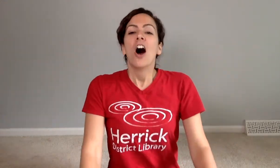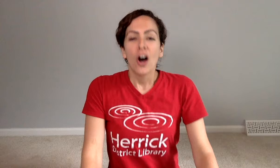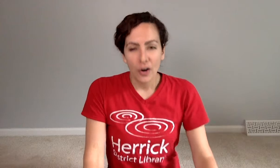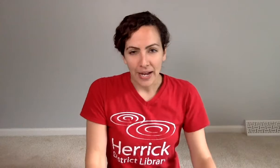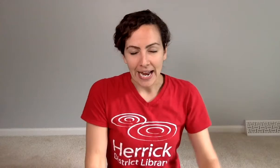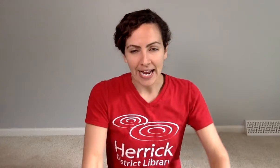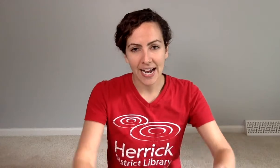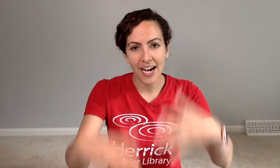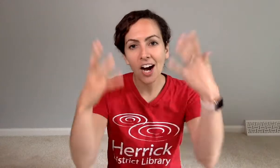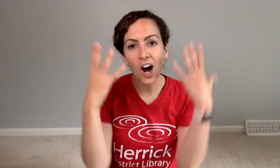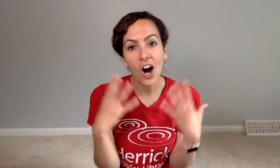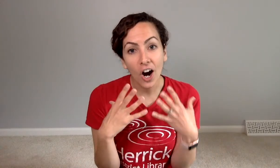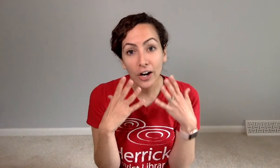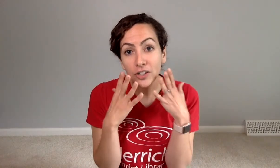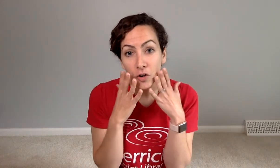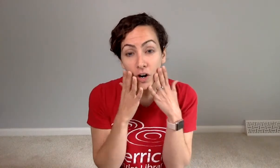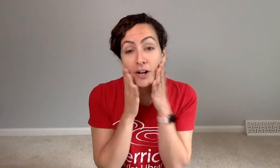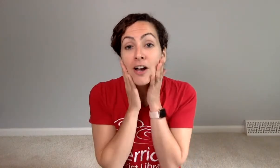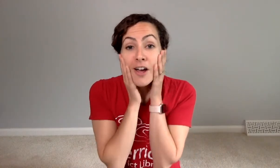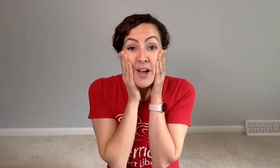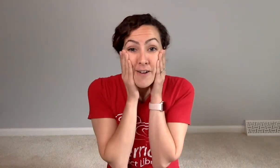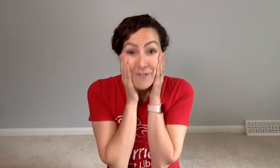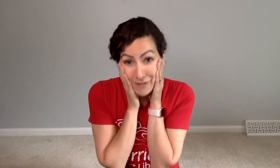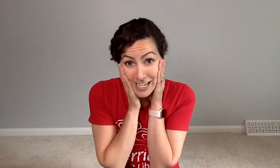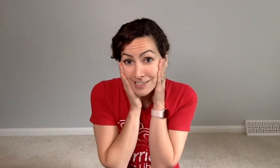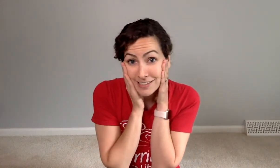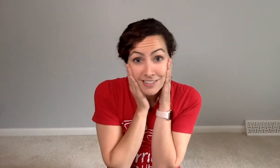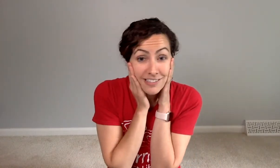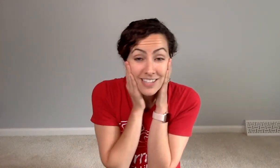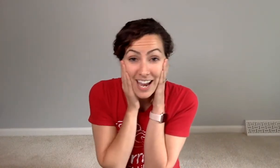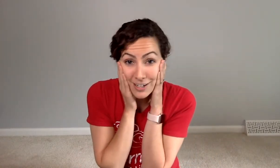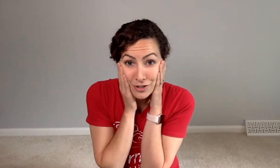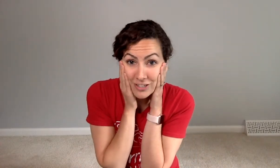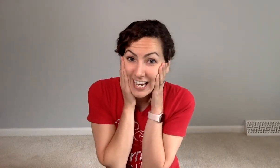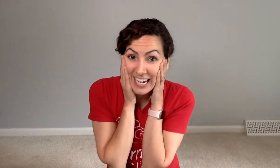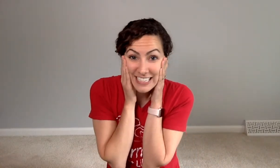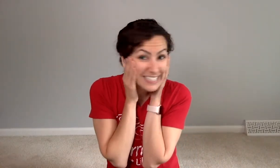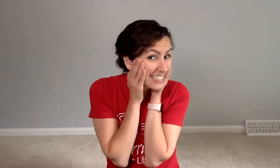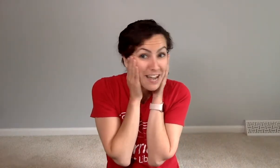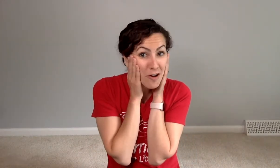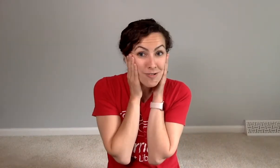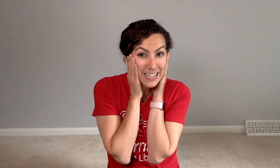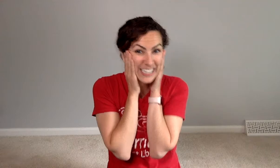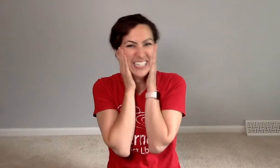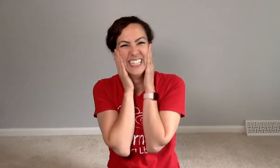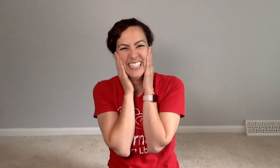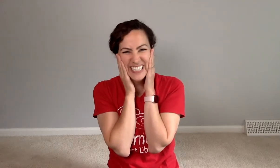Okay, are your faces exercised now?